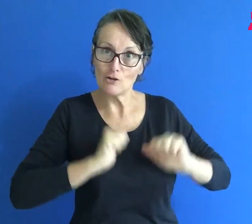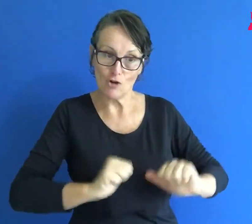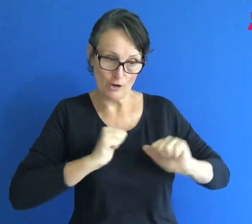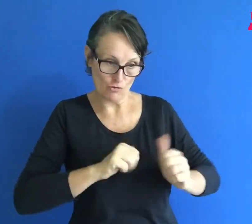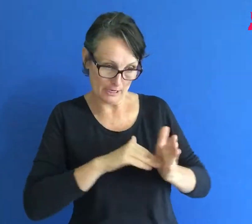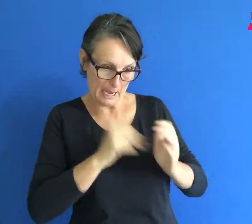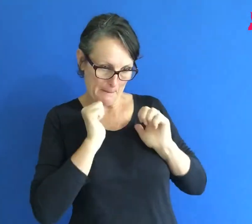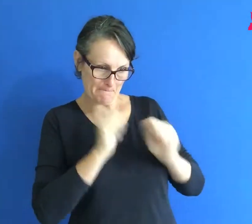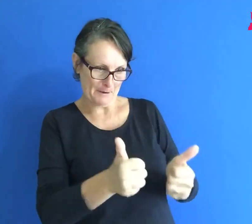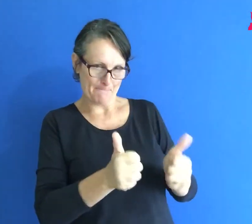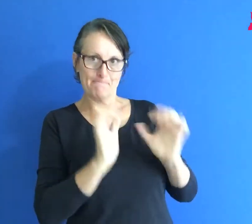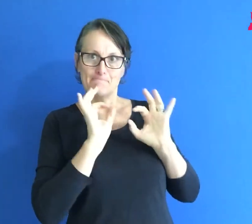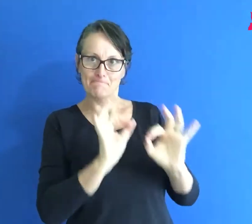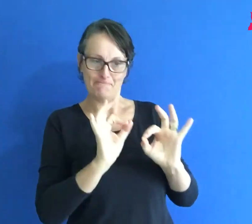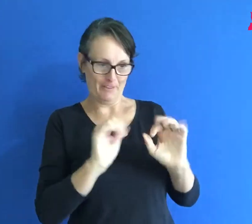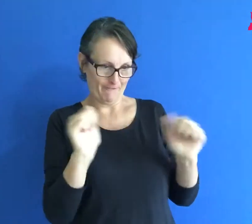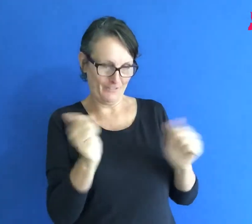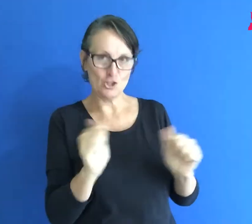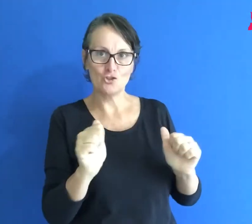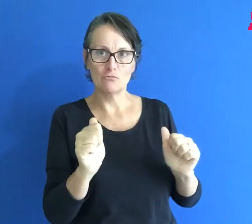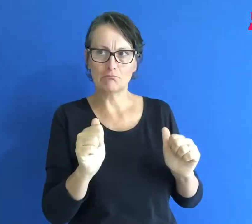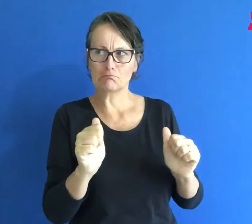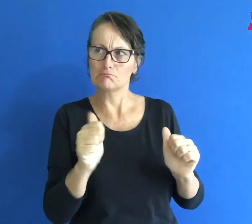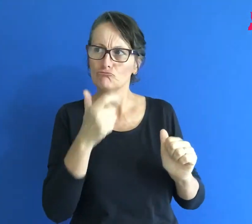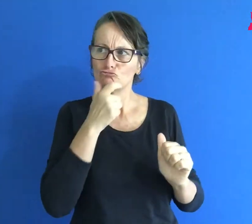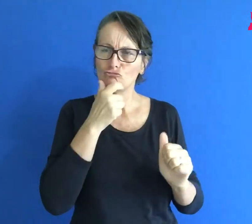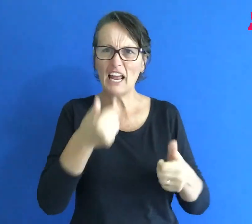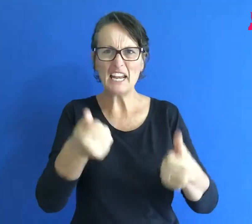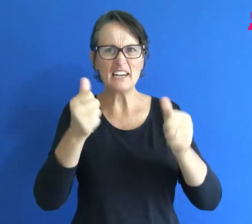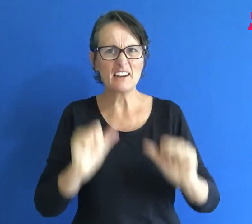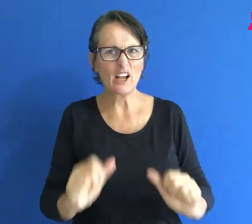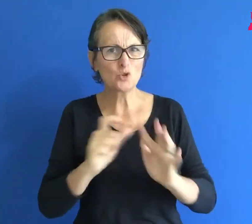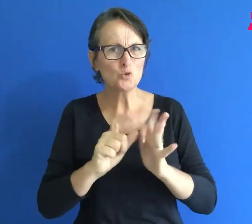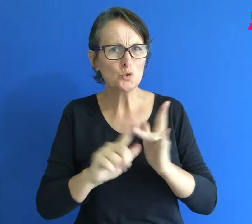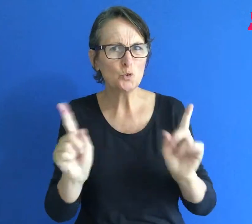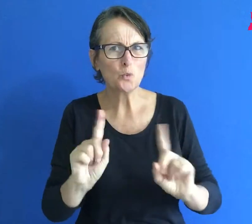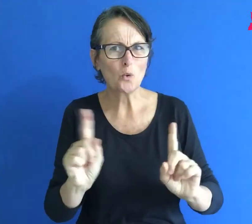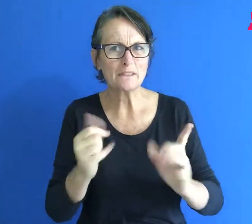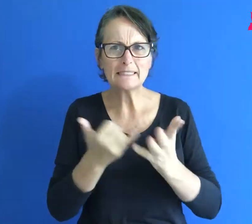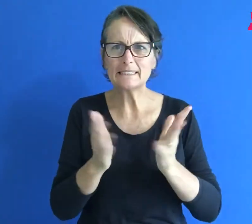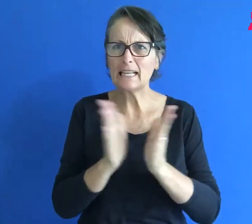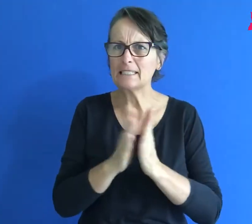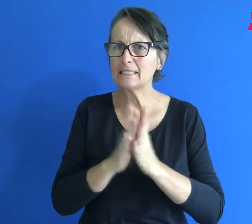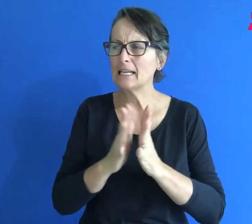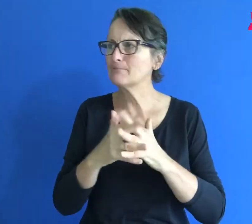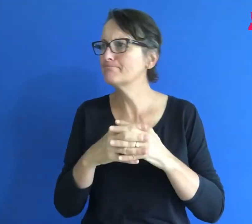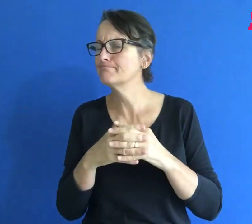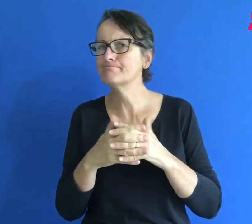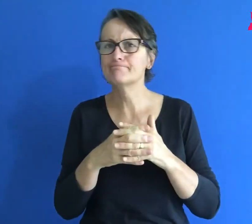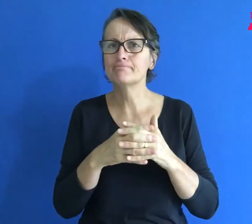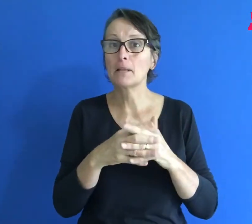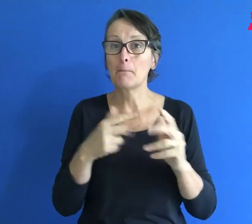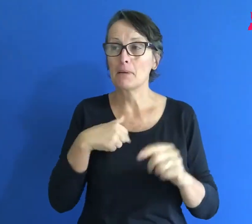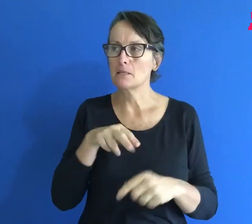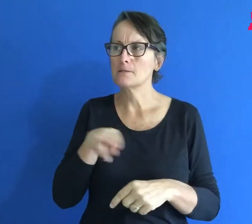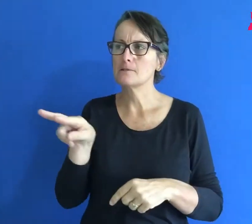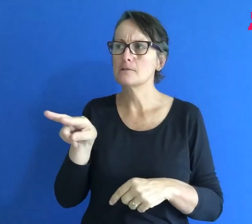respond, be a good dog. I thought, well, I've got a good dog now. What am I going to do on Sundays? And I literally drove past the fire station, dog in the car, and